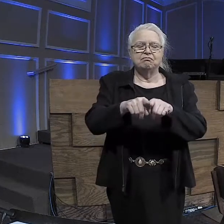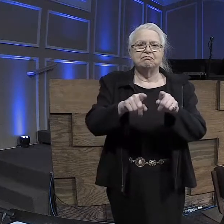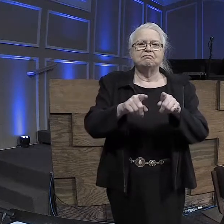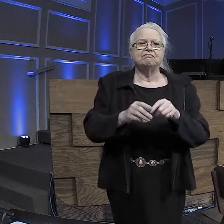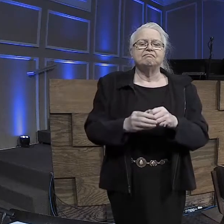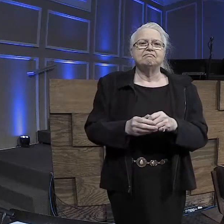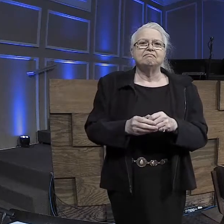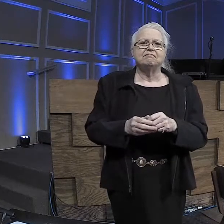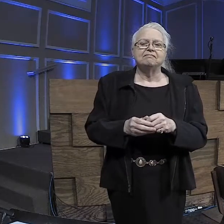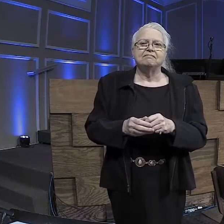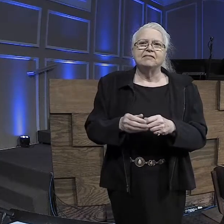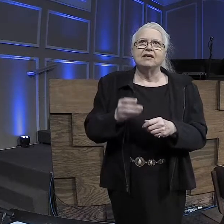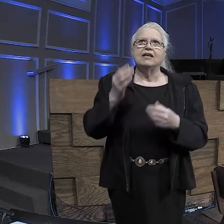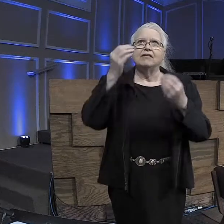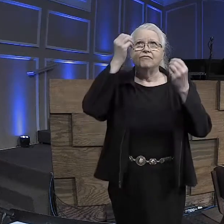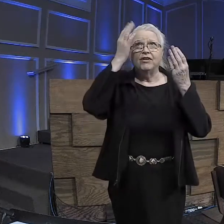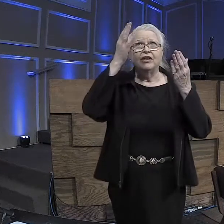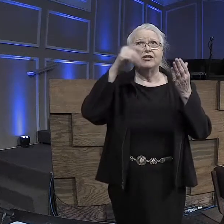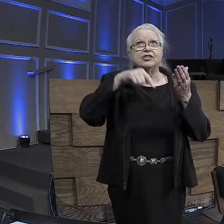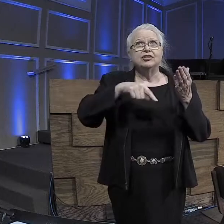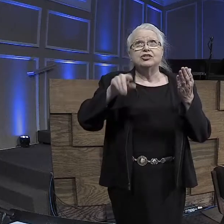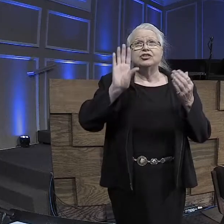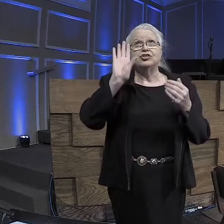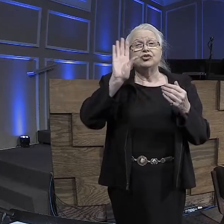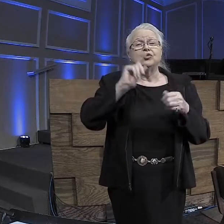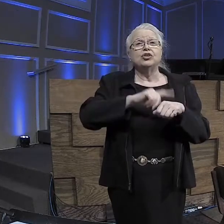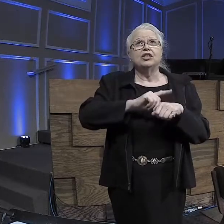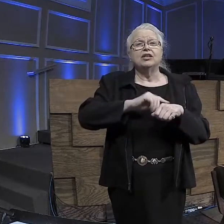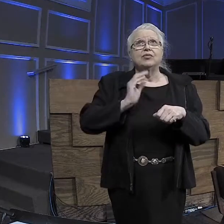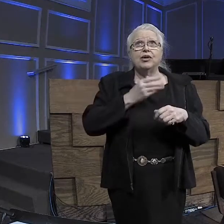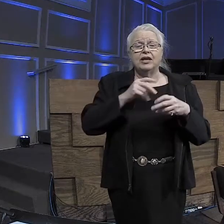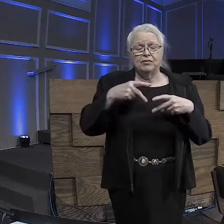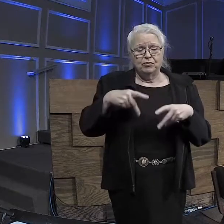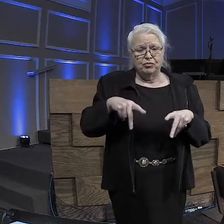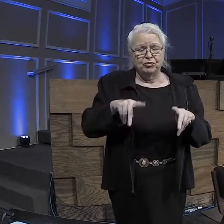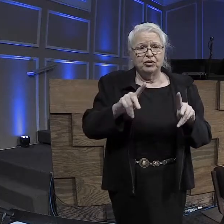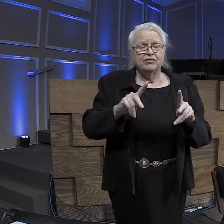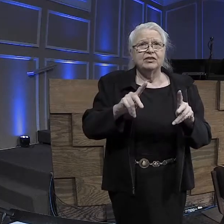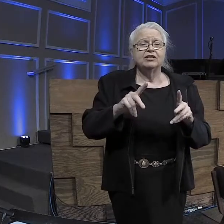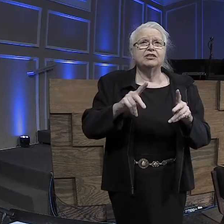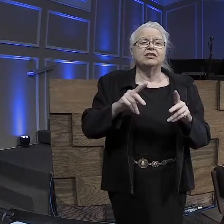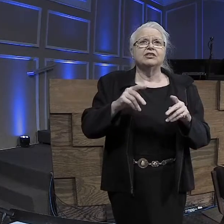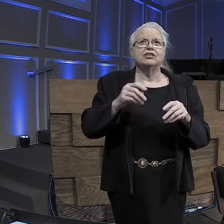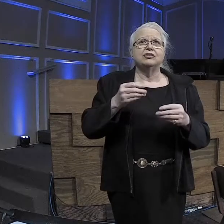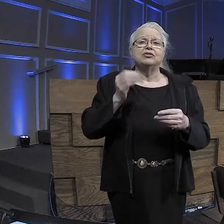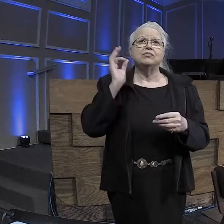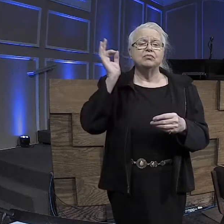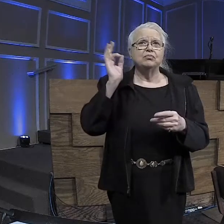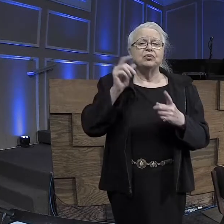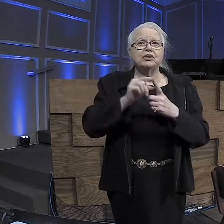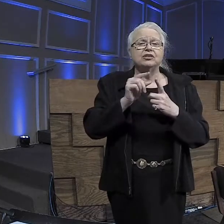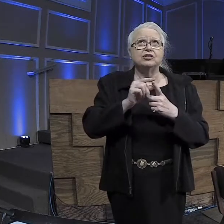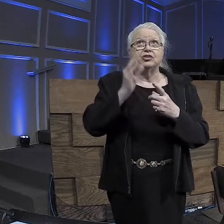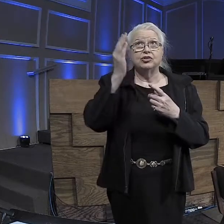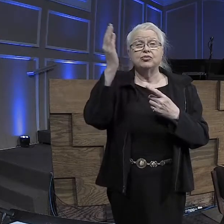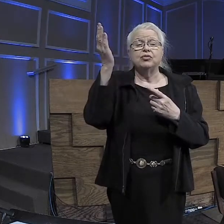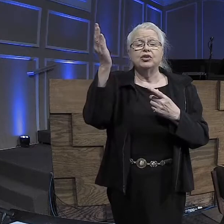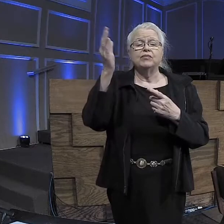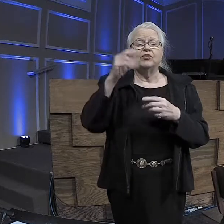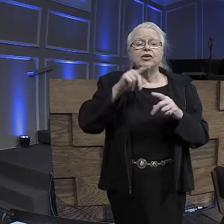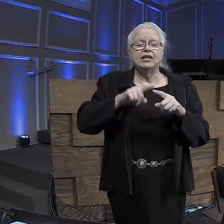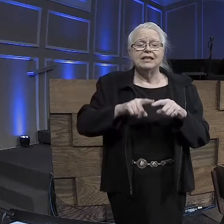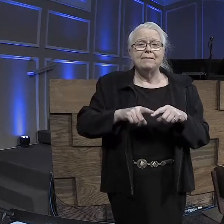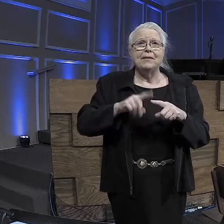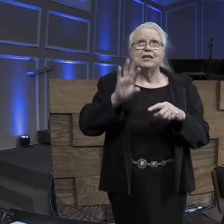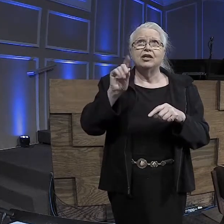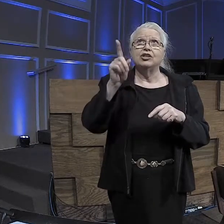Father, this is your time. We have privilege to stand and say, thus saith the Lord, but we're certainly dependent upon you, Holy Spirit of God, to